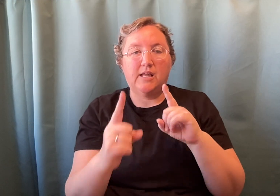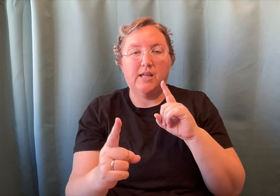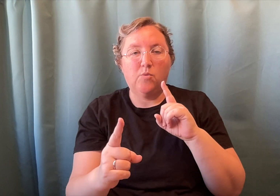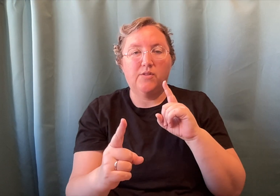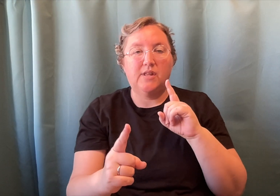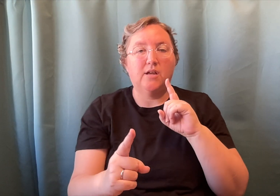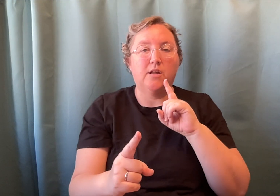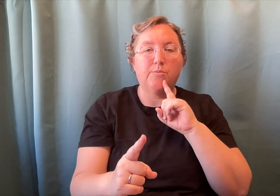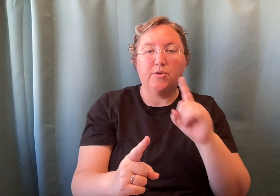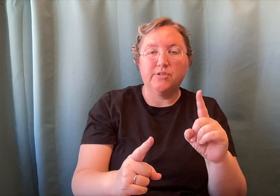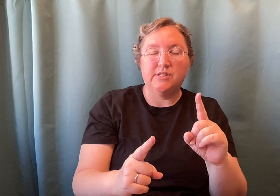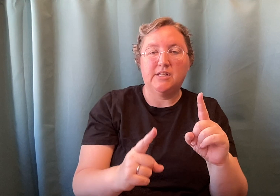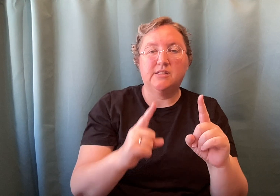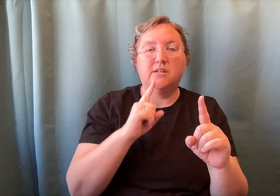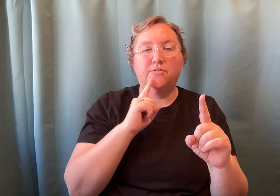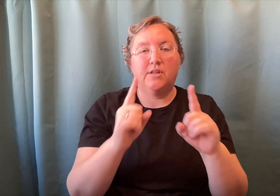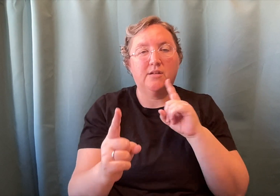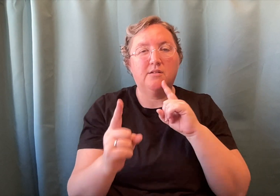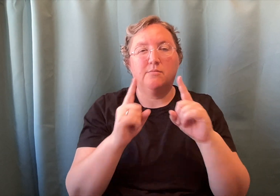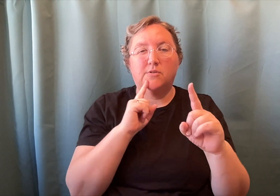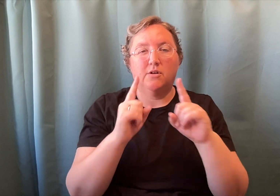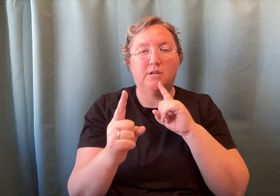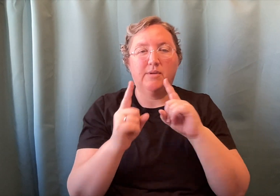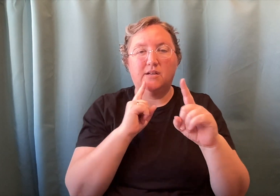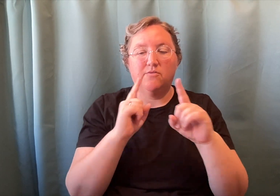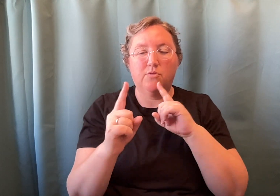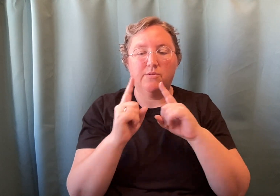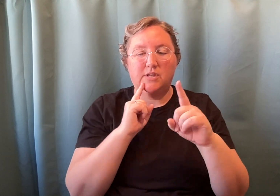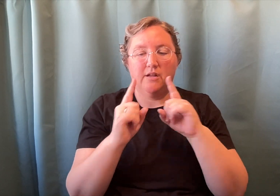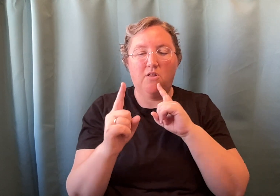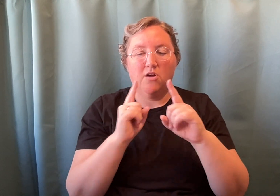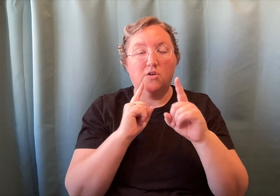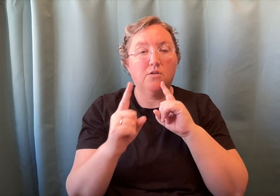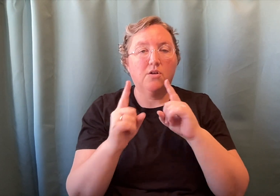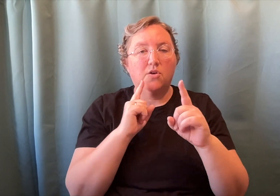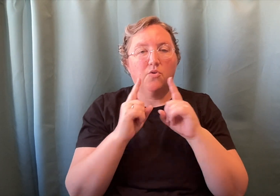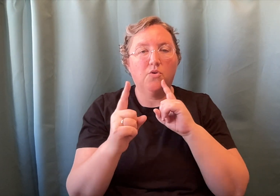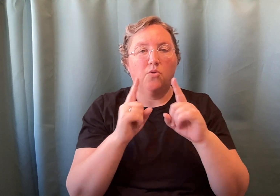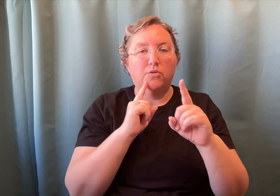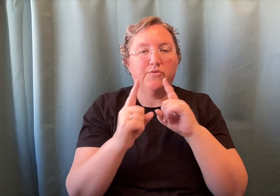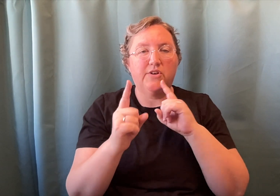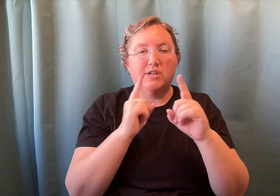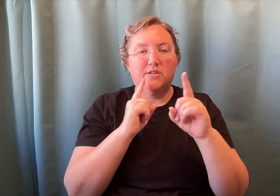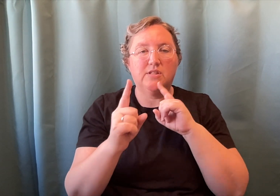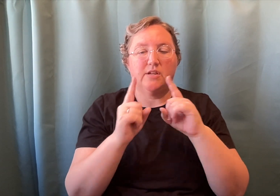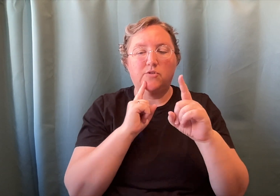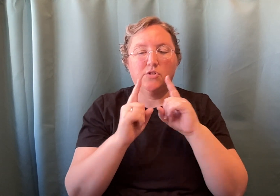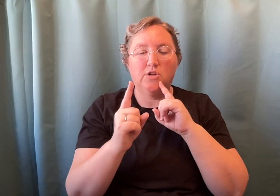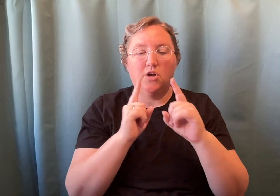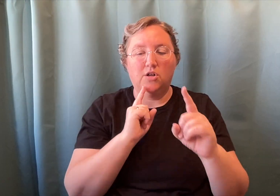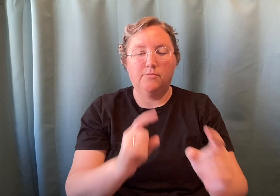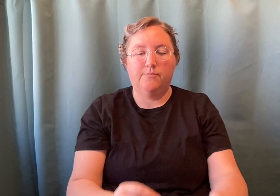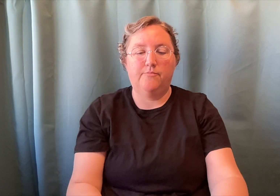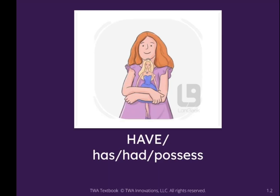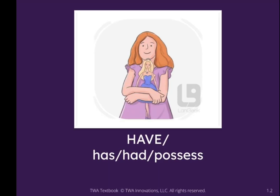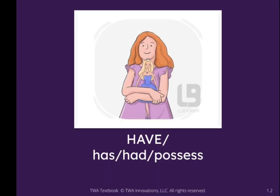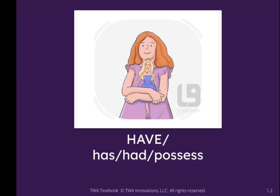Saying one thing, another person says another thing. Talking back and forth. Dialogue. Or an older variation of the sign for to talk.